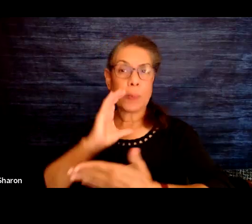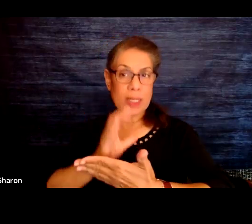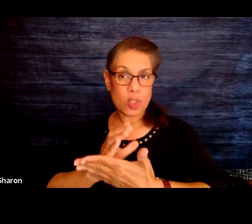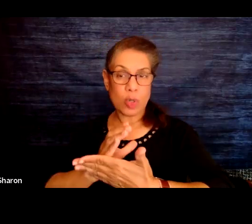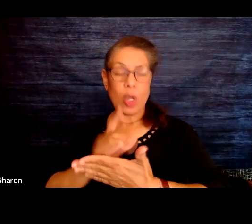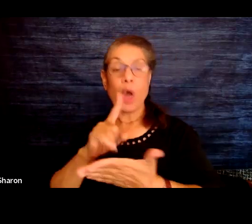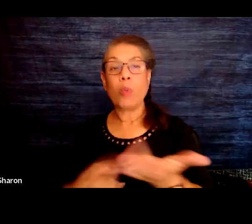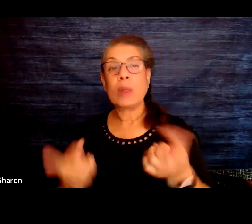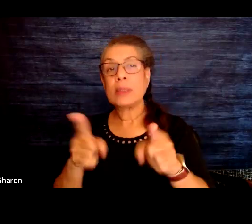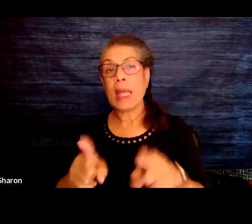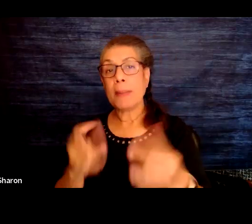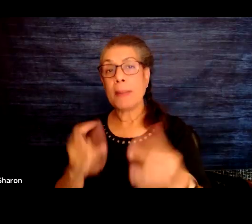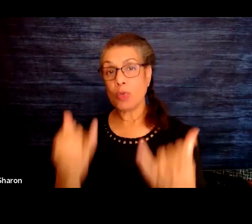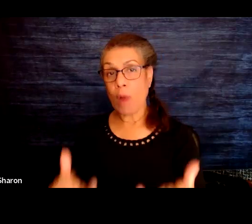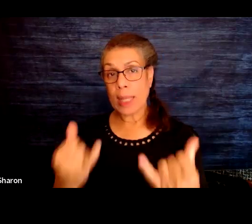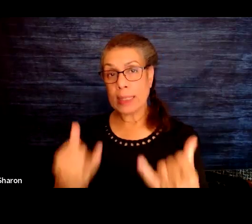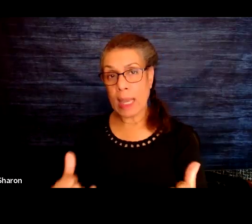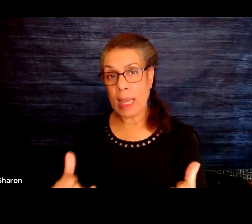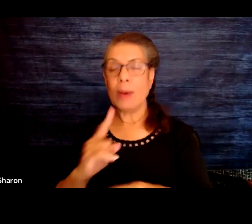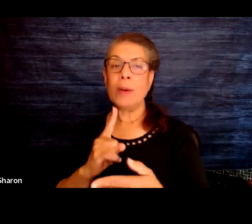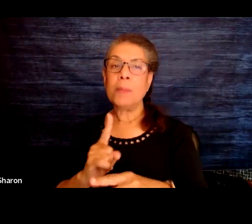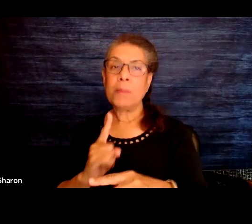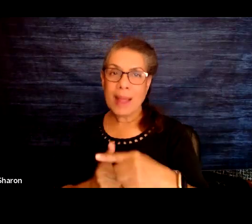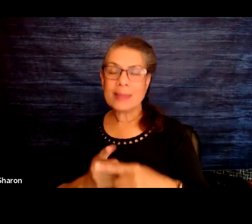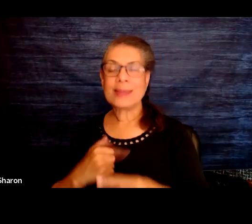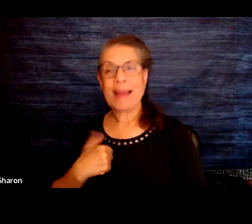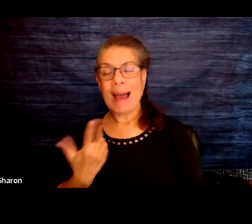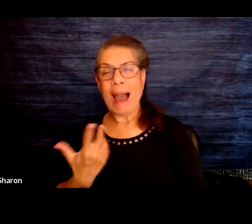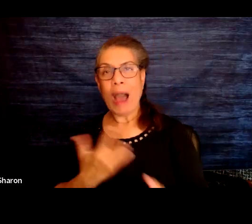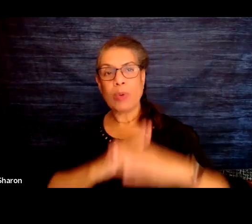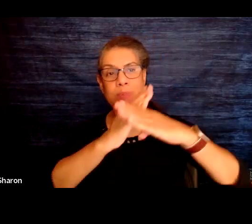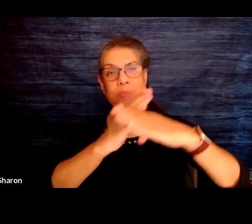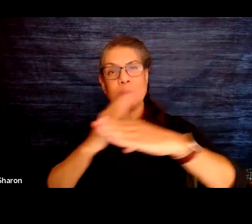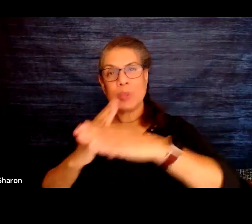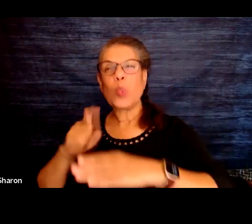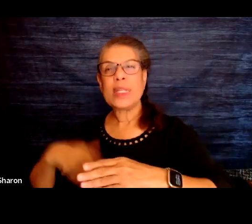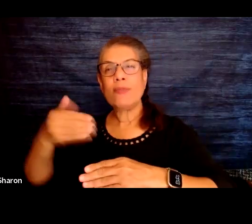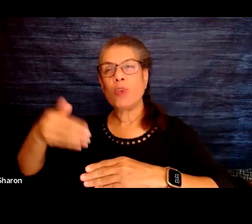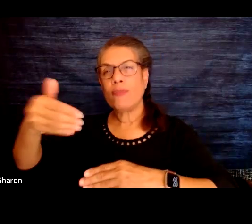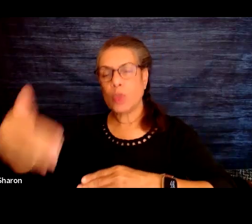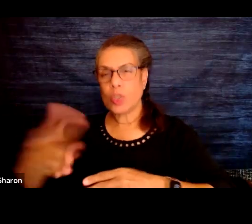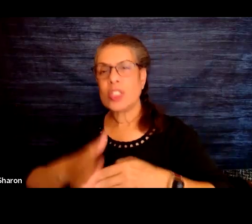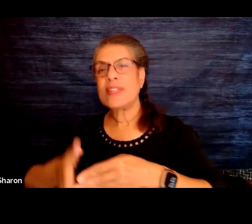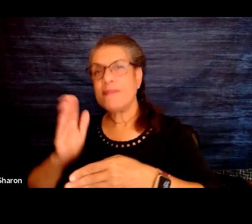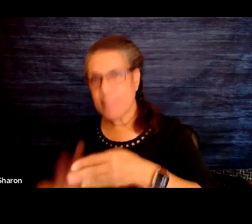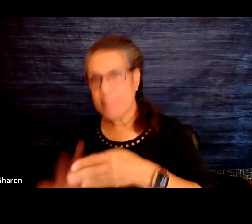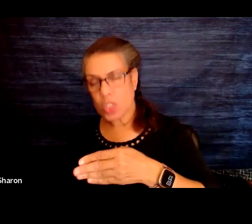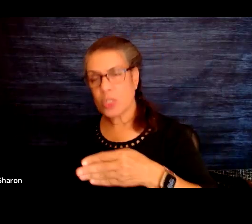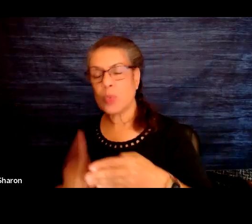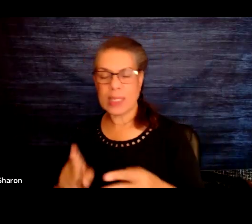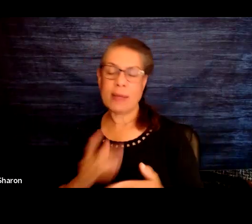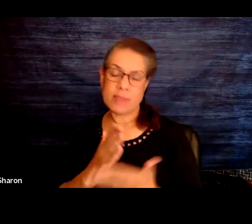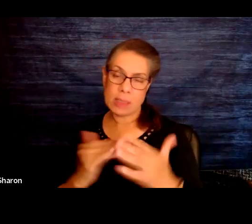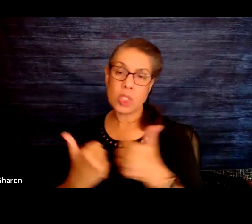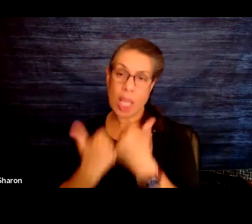the present state of affairs, but also the obstacles that we anticipate having to overcome in the next couple of years to get to the finish line here. One of